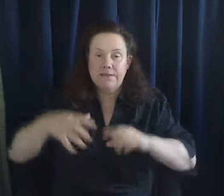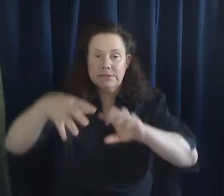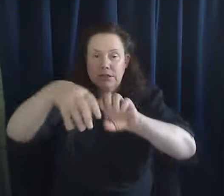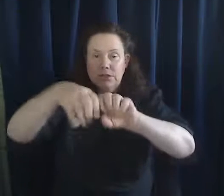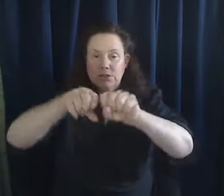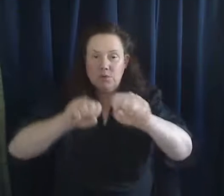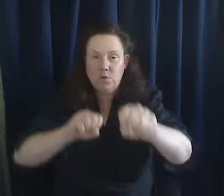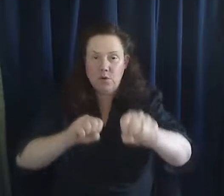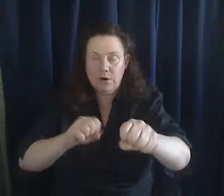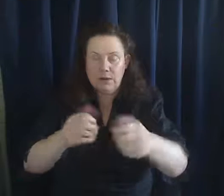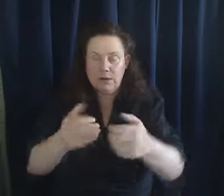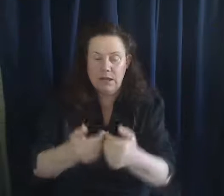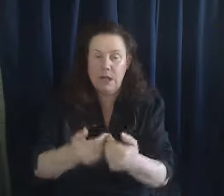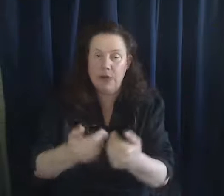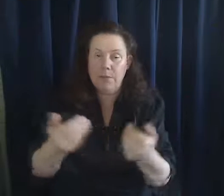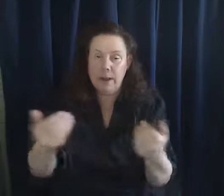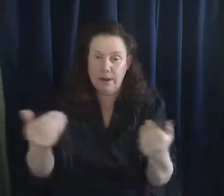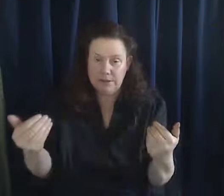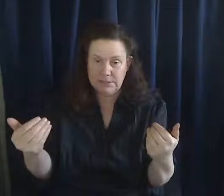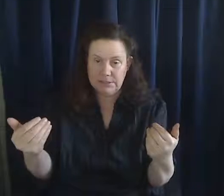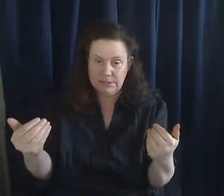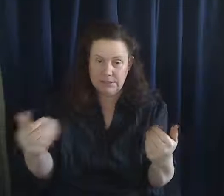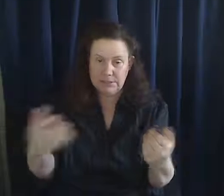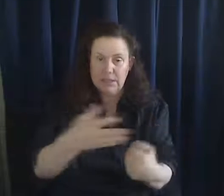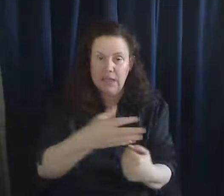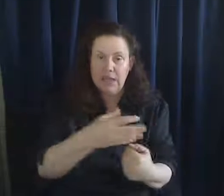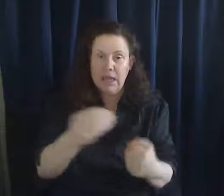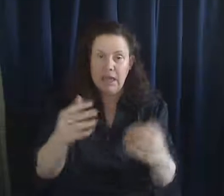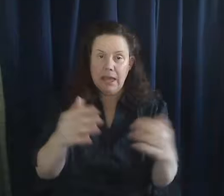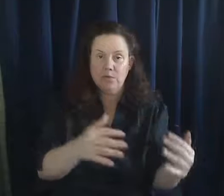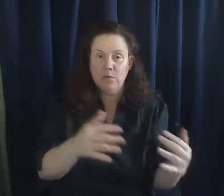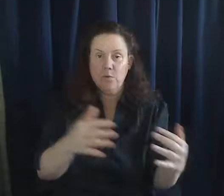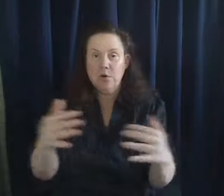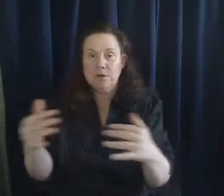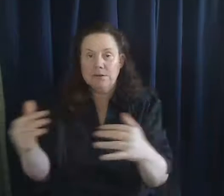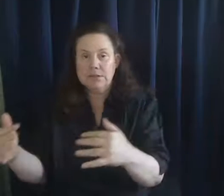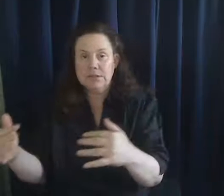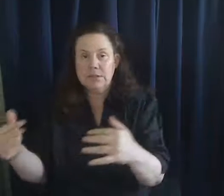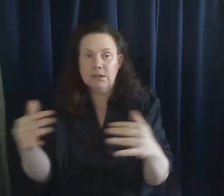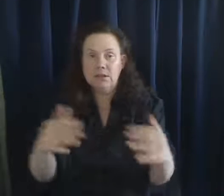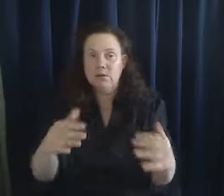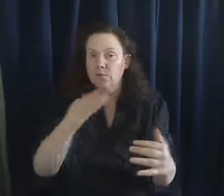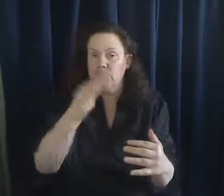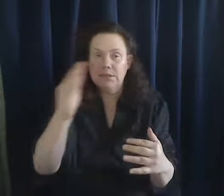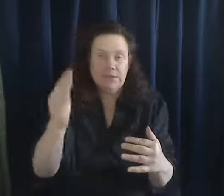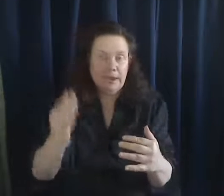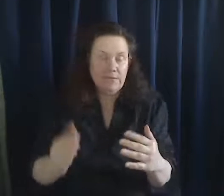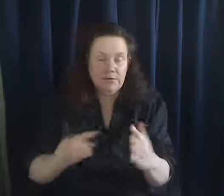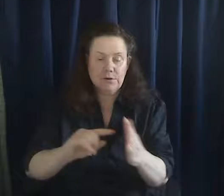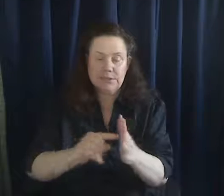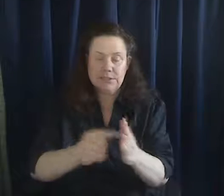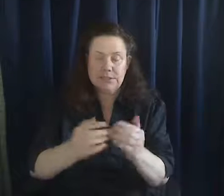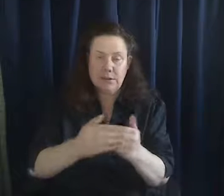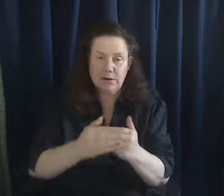lives torn apart, and wars would never